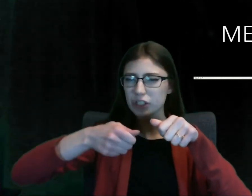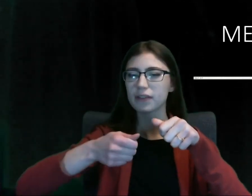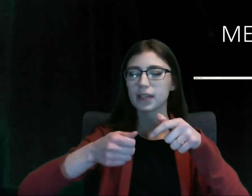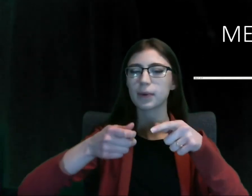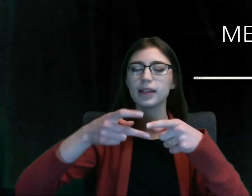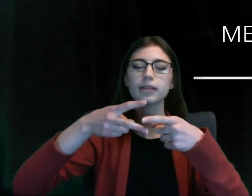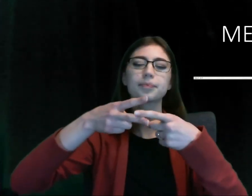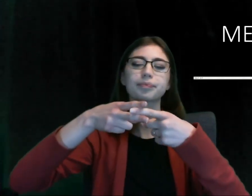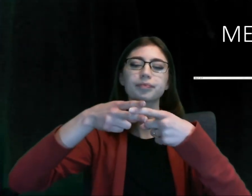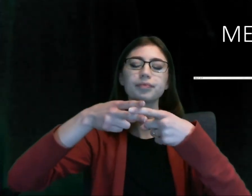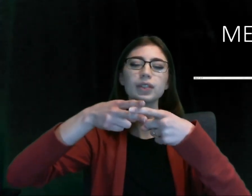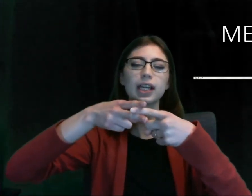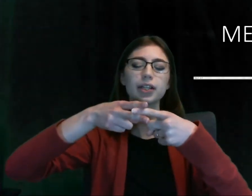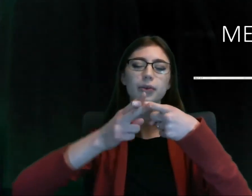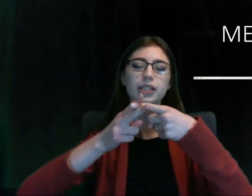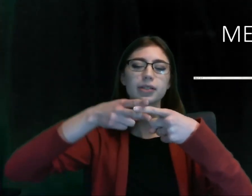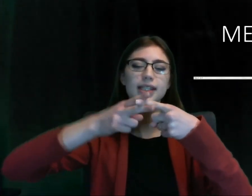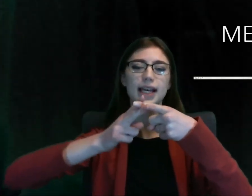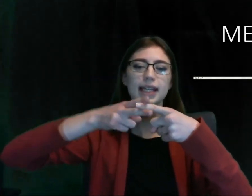some kind, and you're going to slide it